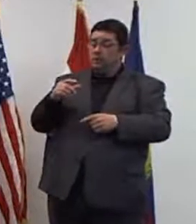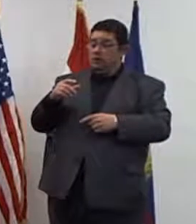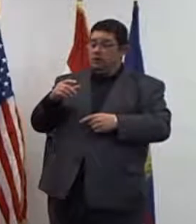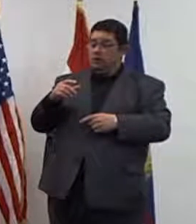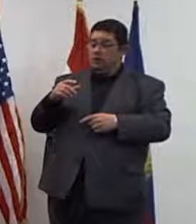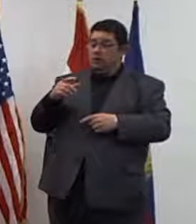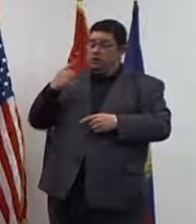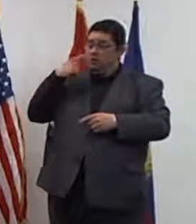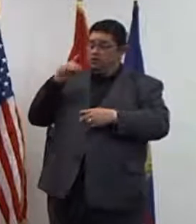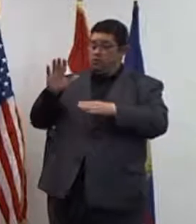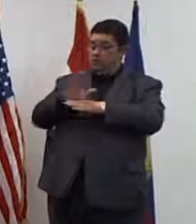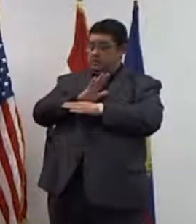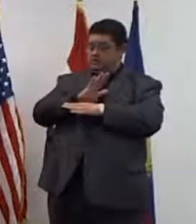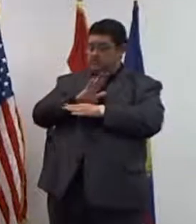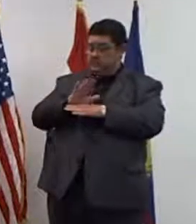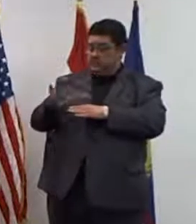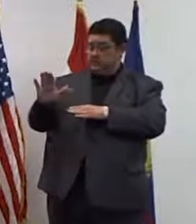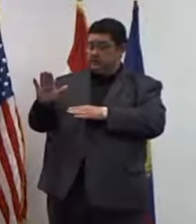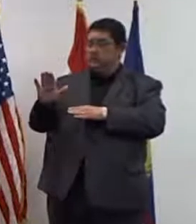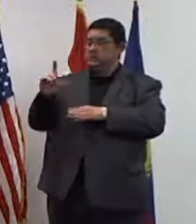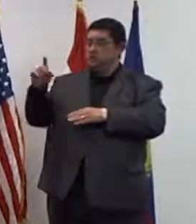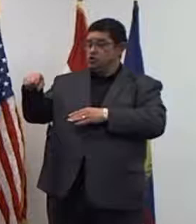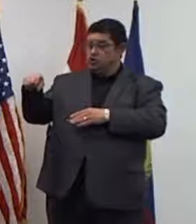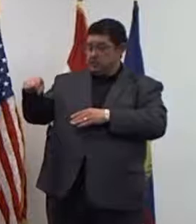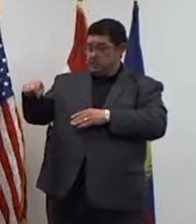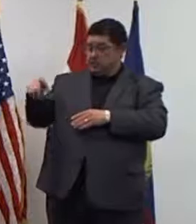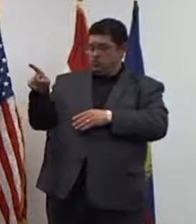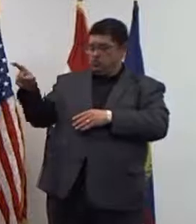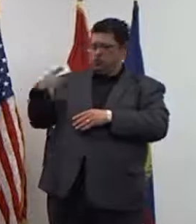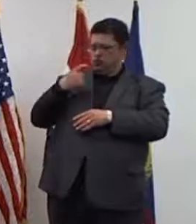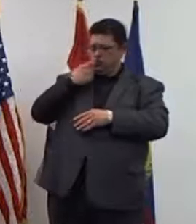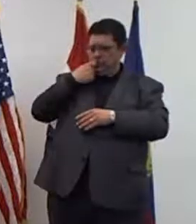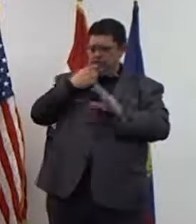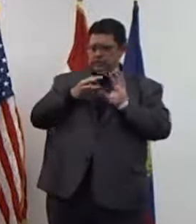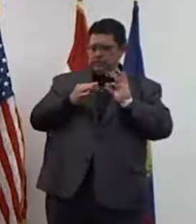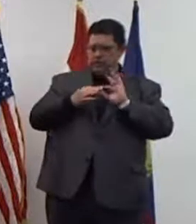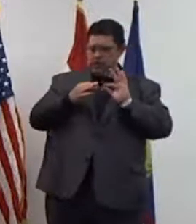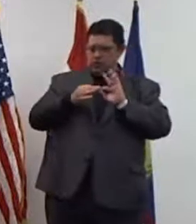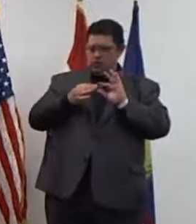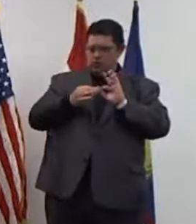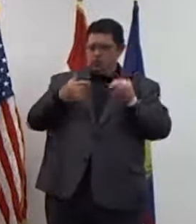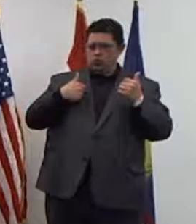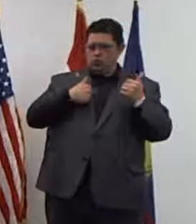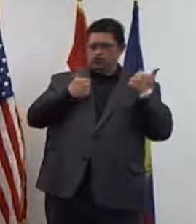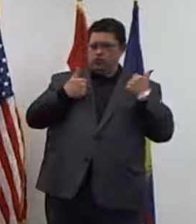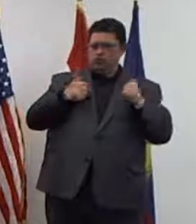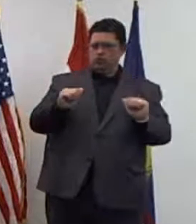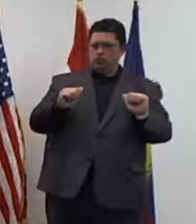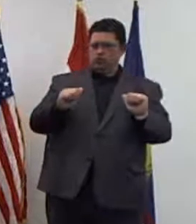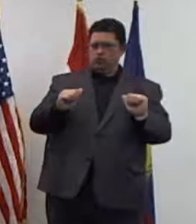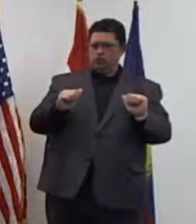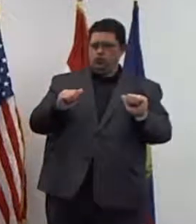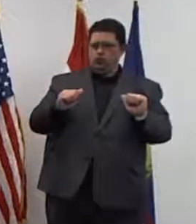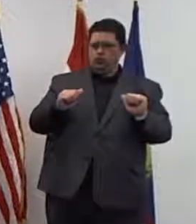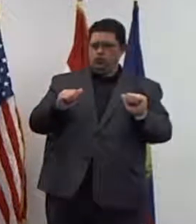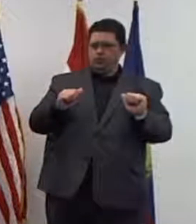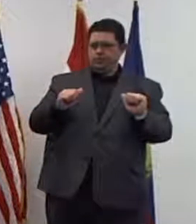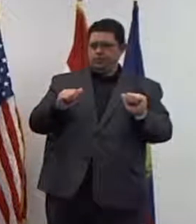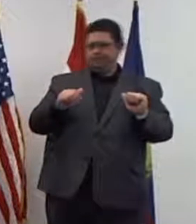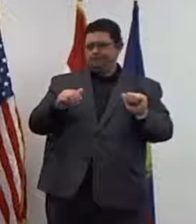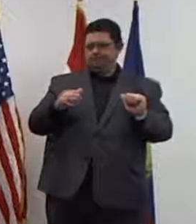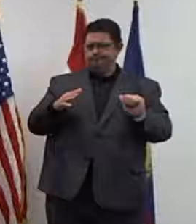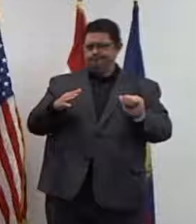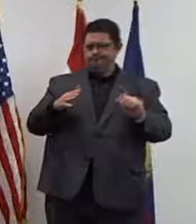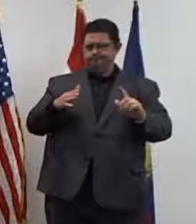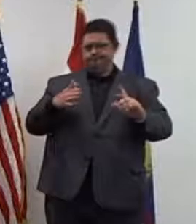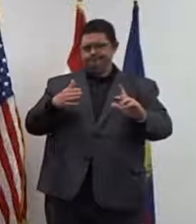these businesses that are in need, but you were just talking about how we're trying to navigate all